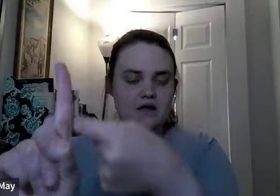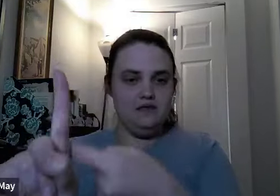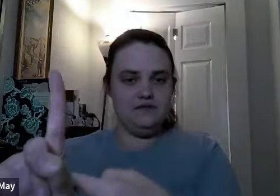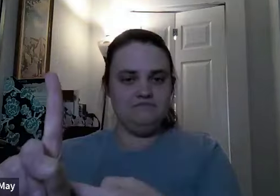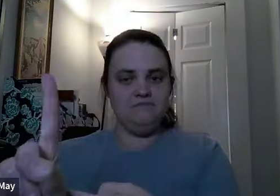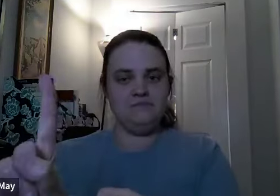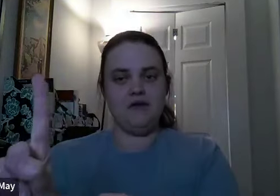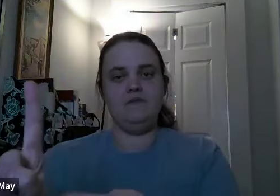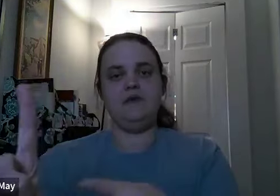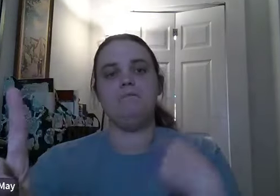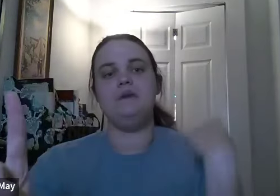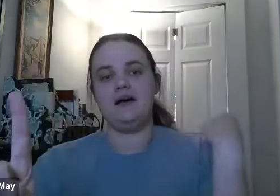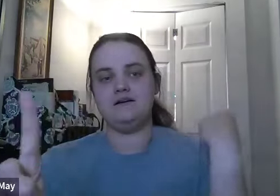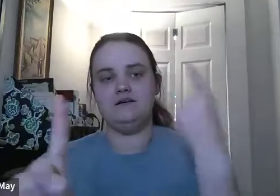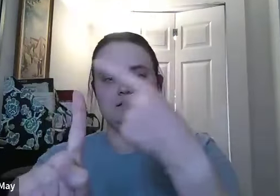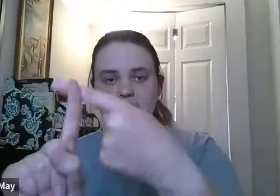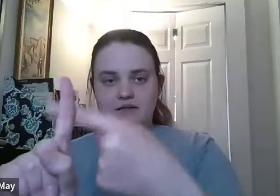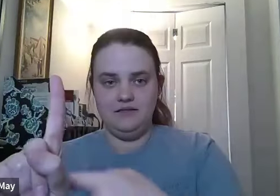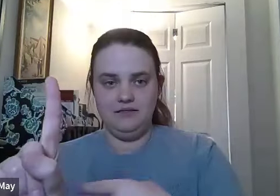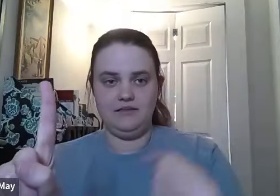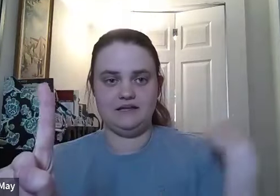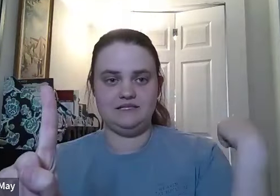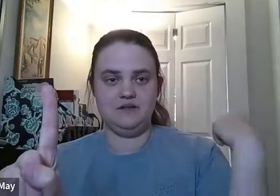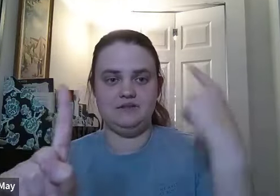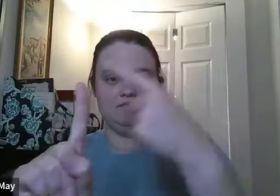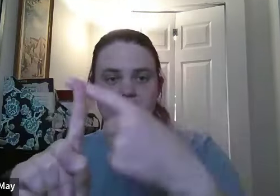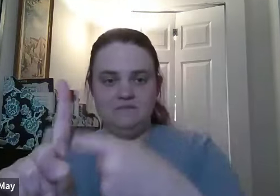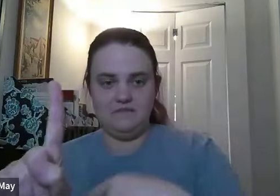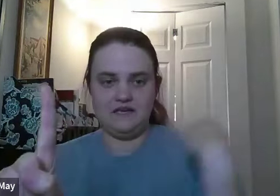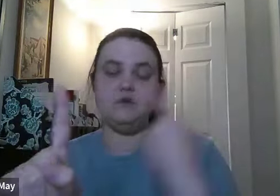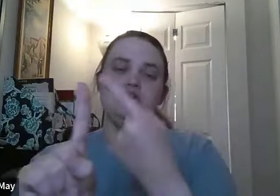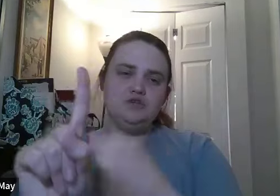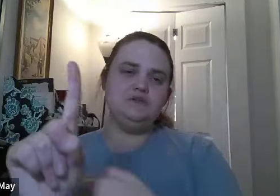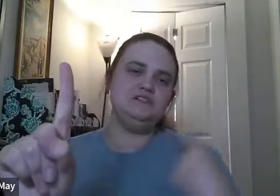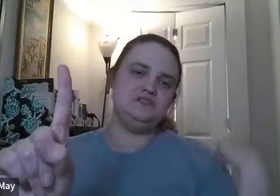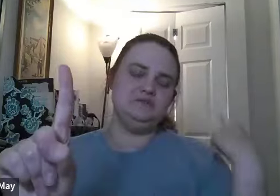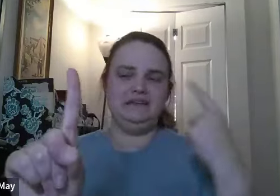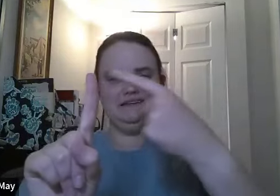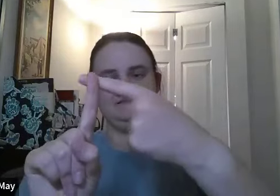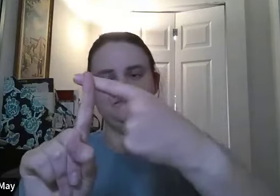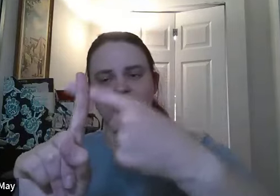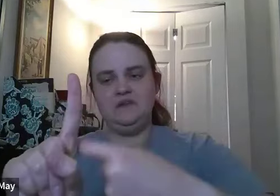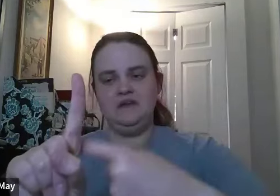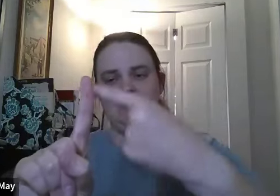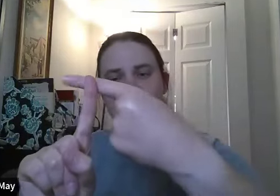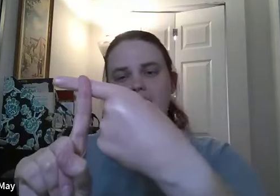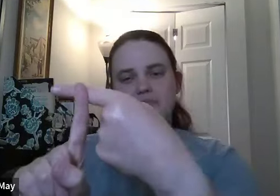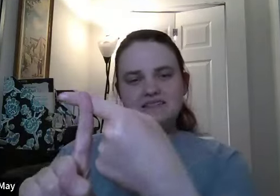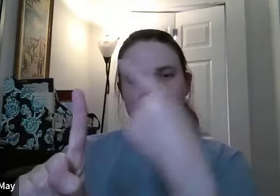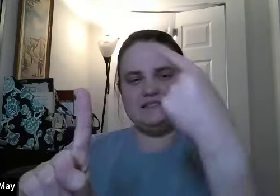month and then back. Last month. You can do like, basically it's